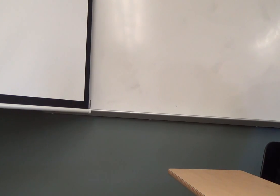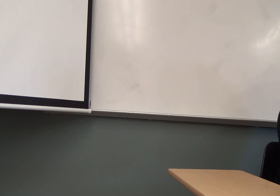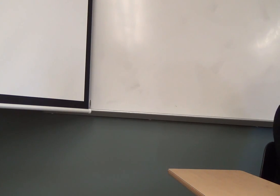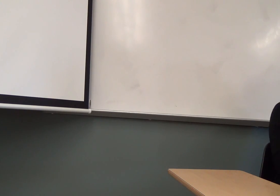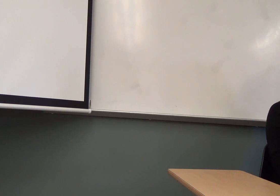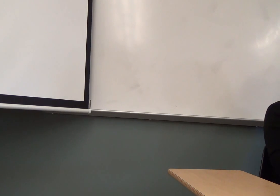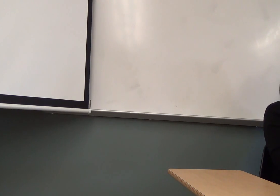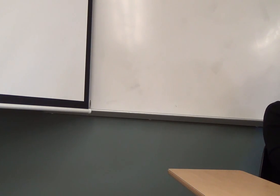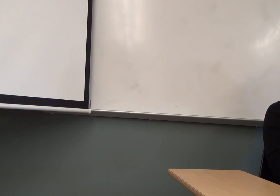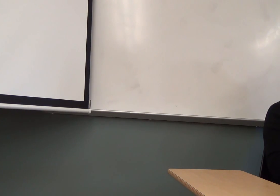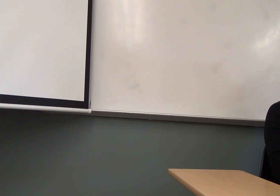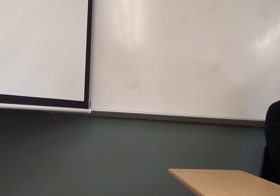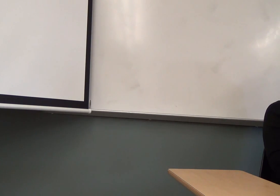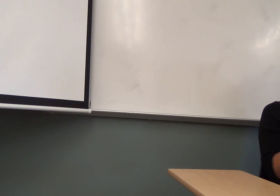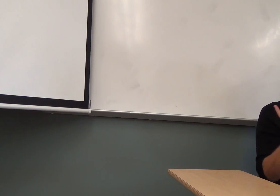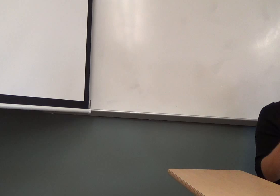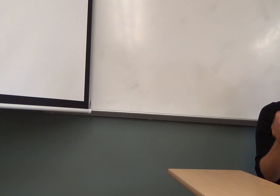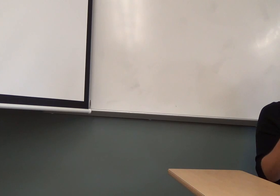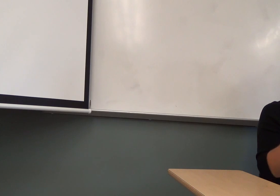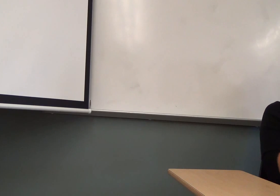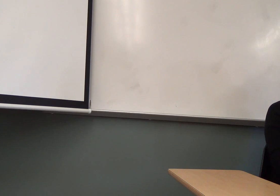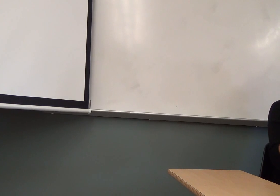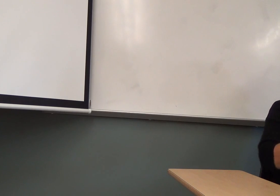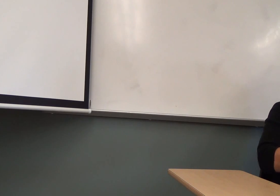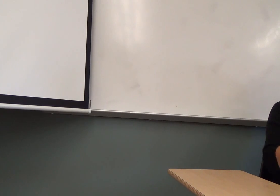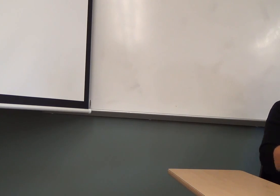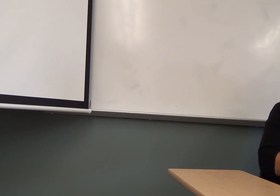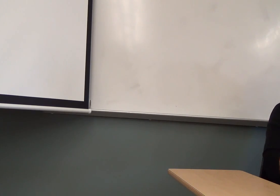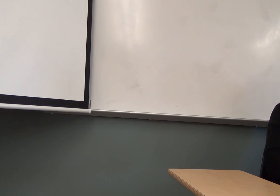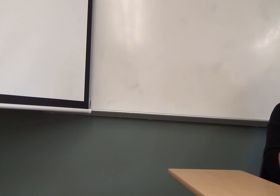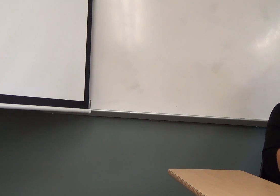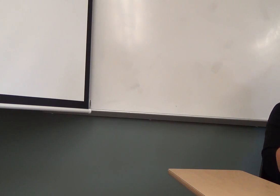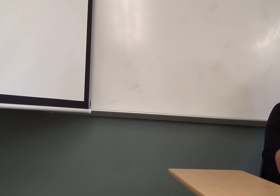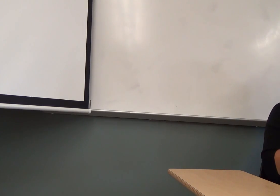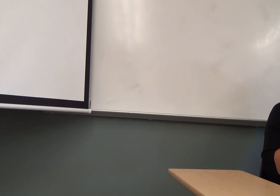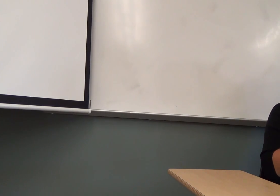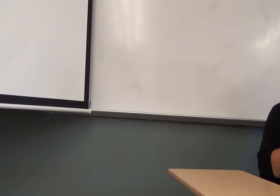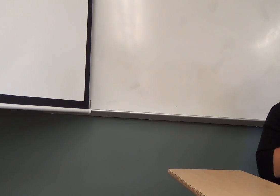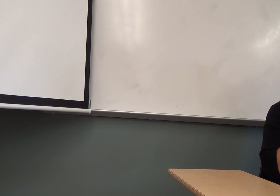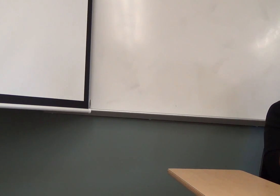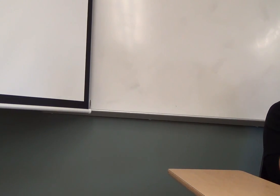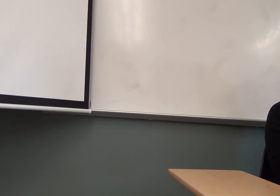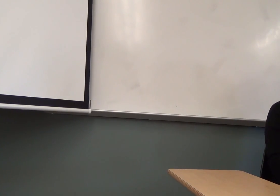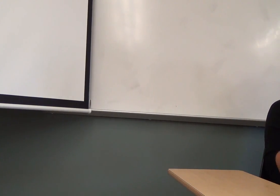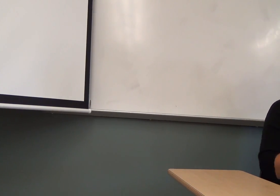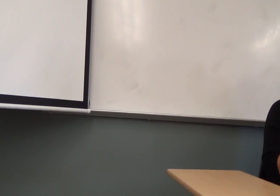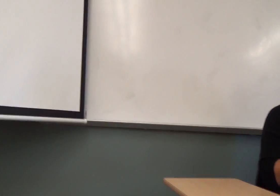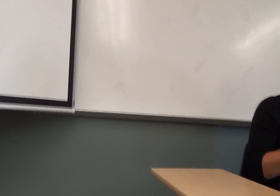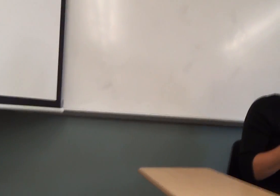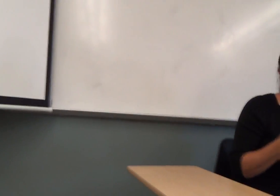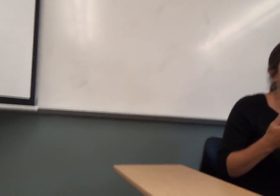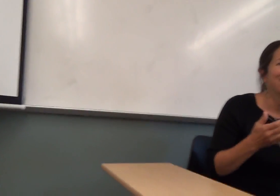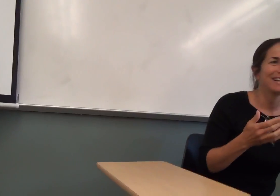said freedom, then I said car, then I might think of my type of car or the color of my car. How about America? That works too.